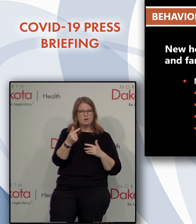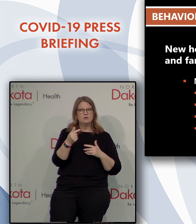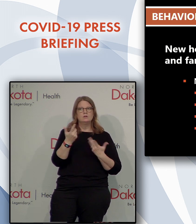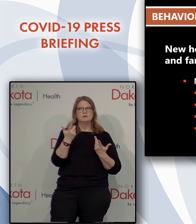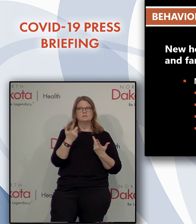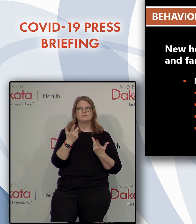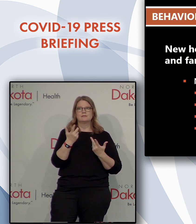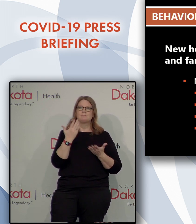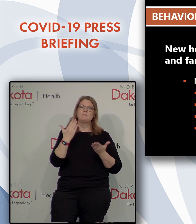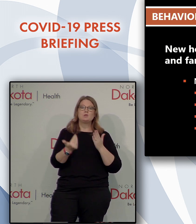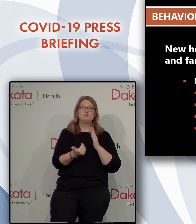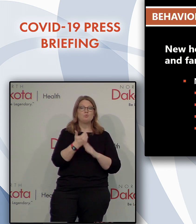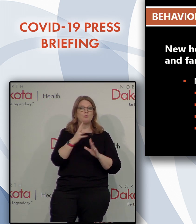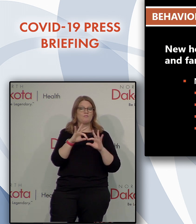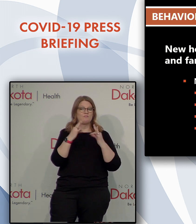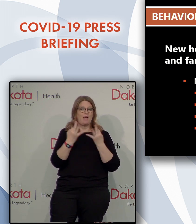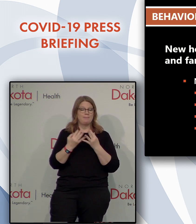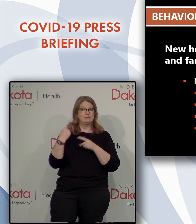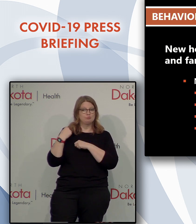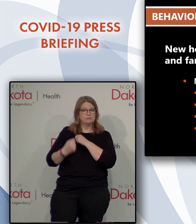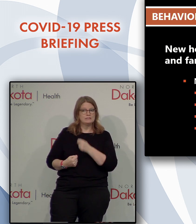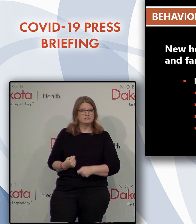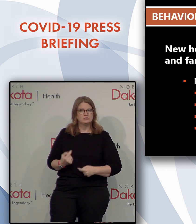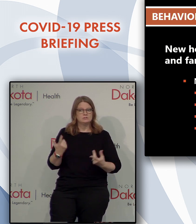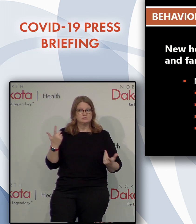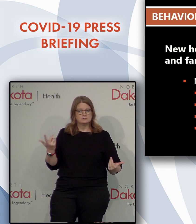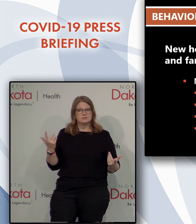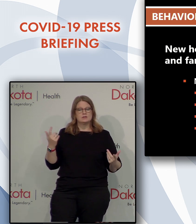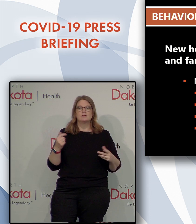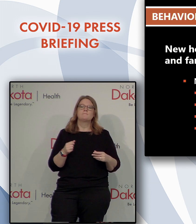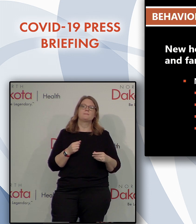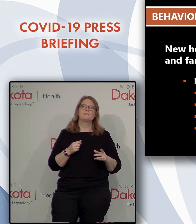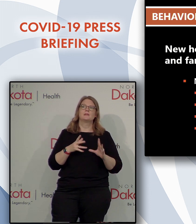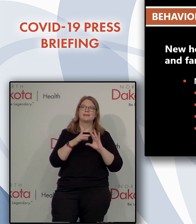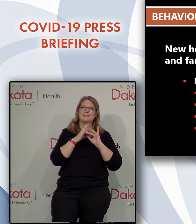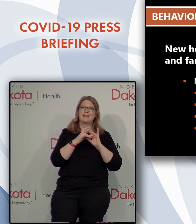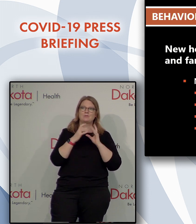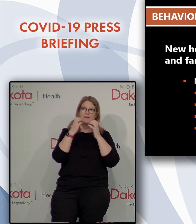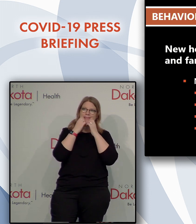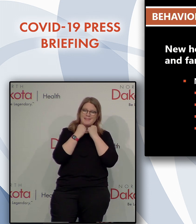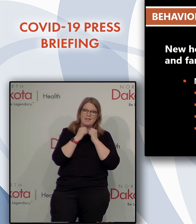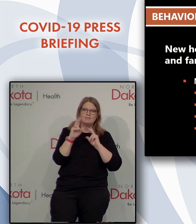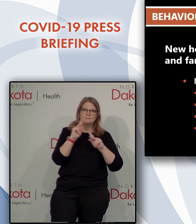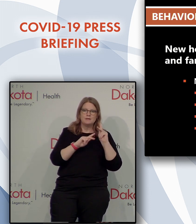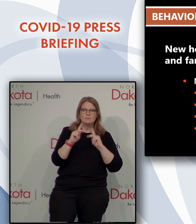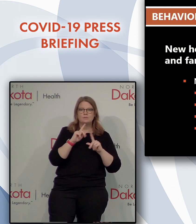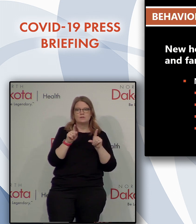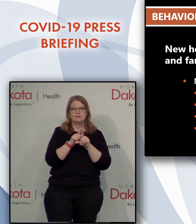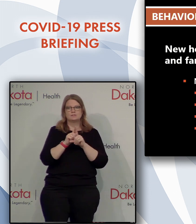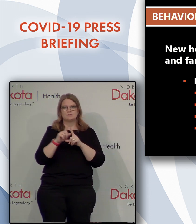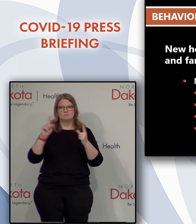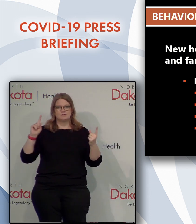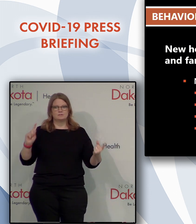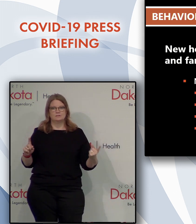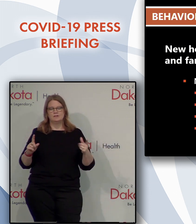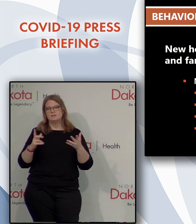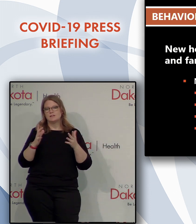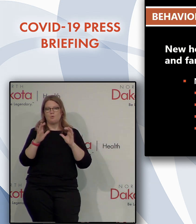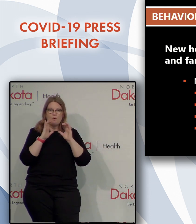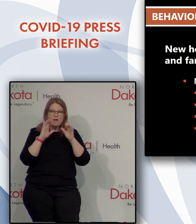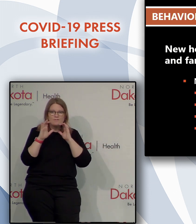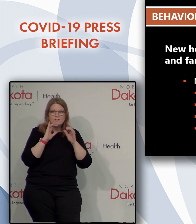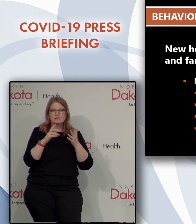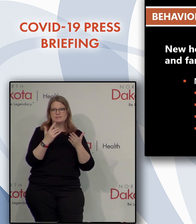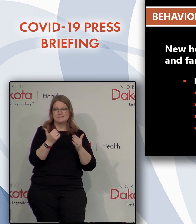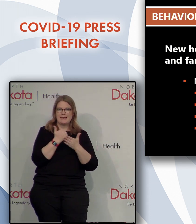how to create new family traditions that will last beyond the pandemic, connecting with loved ones while social distancing, conversation starters to help